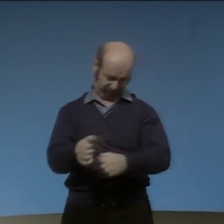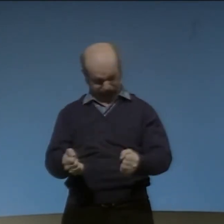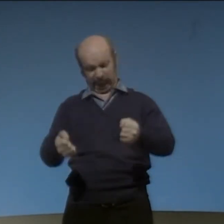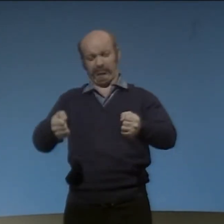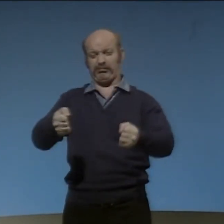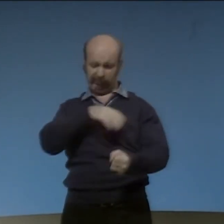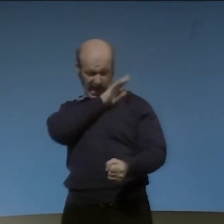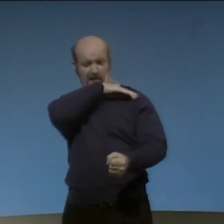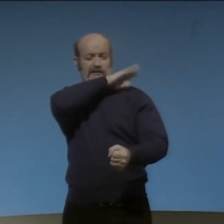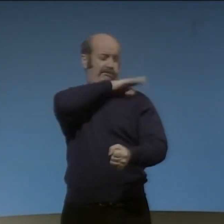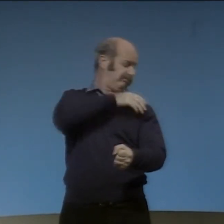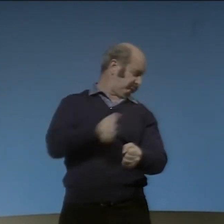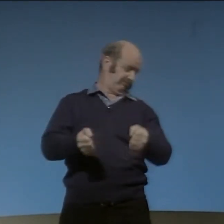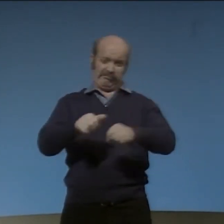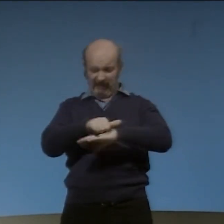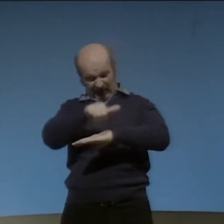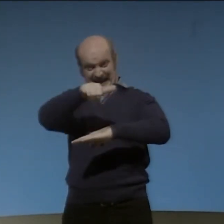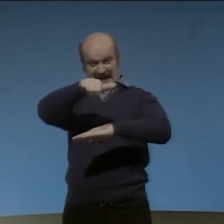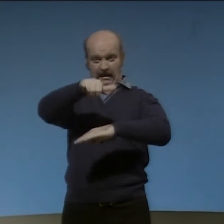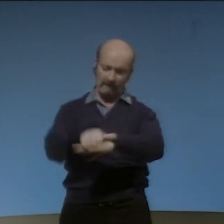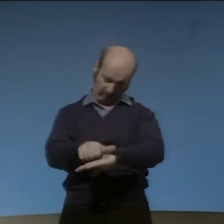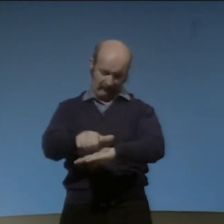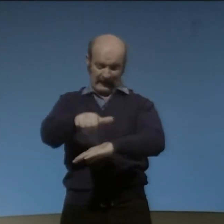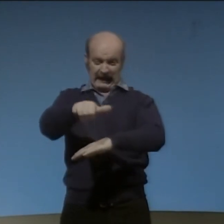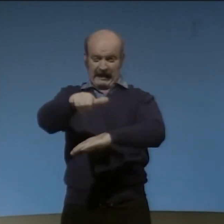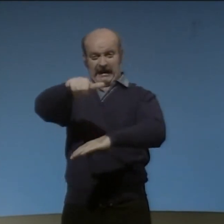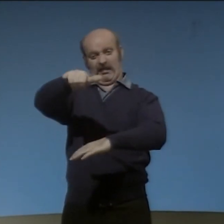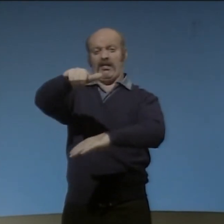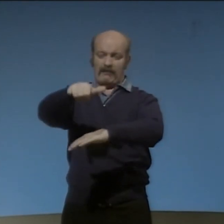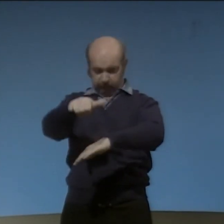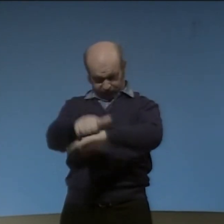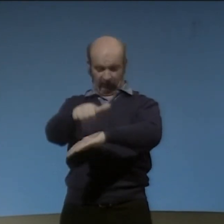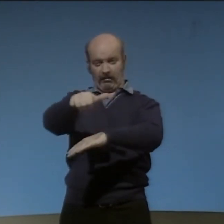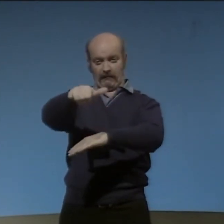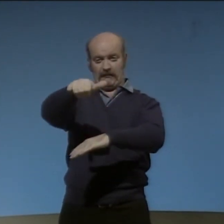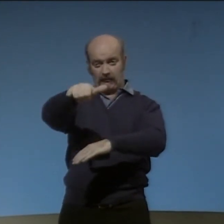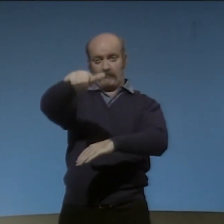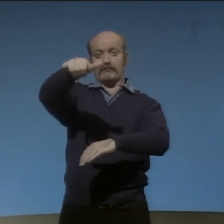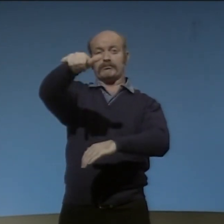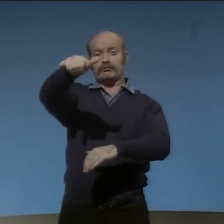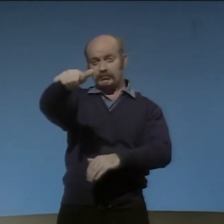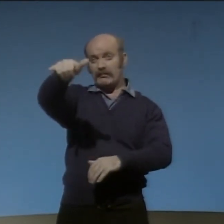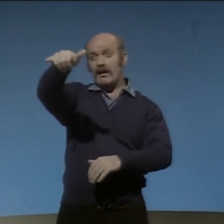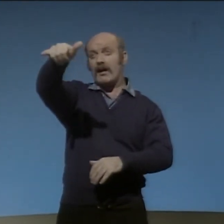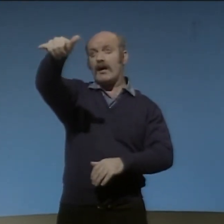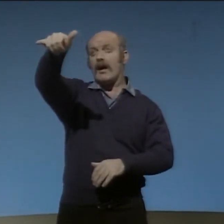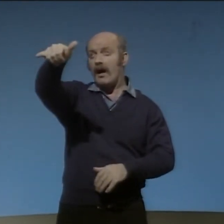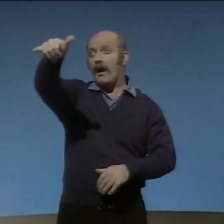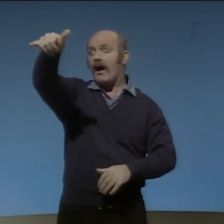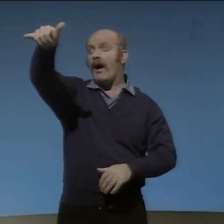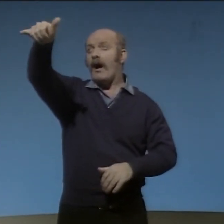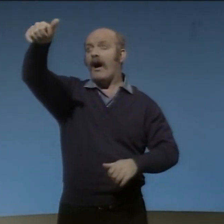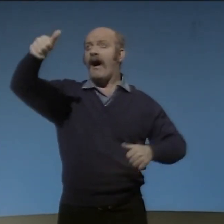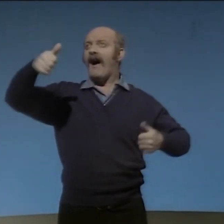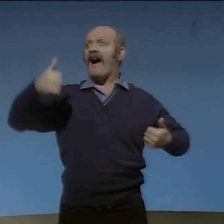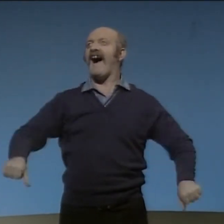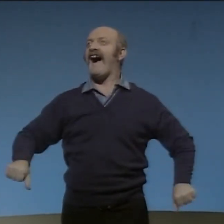wings flexed, and then he got off the ground, bounced back, got off the ground again, and eventually managed to fly. So at last, man